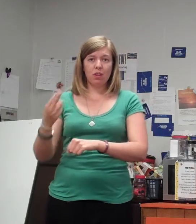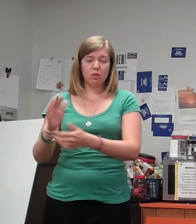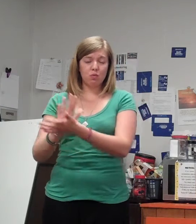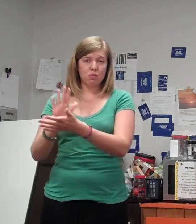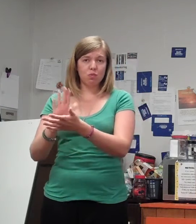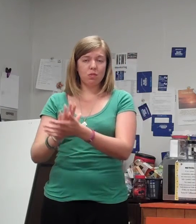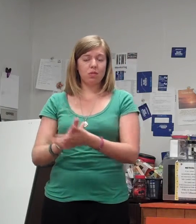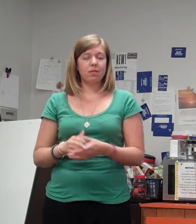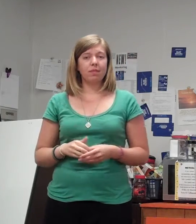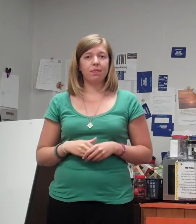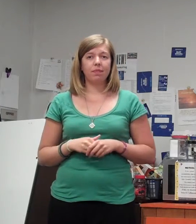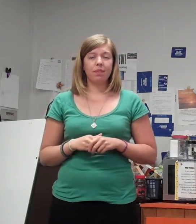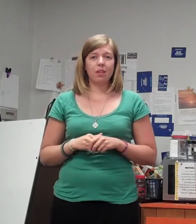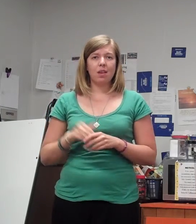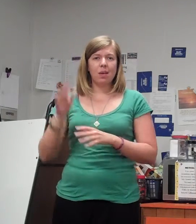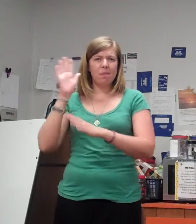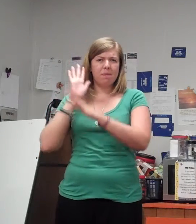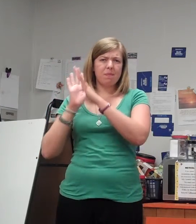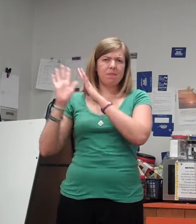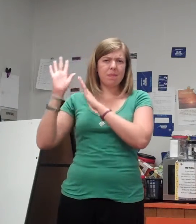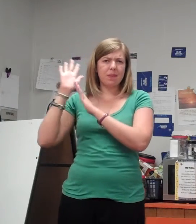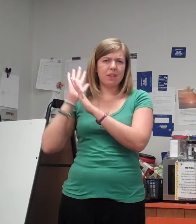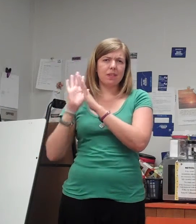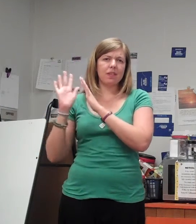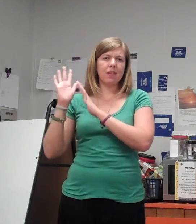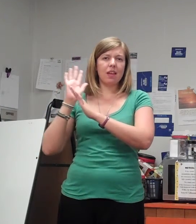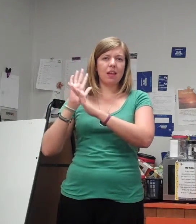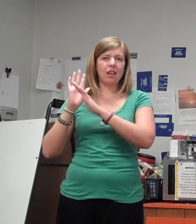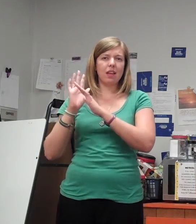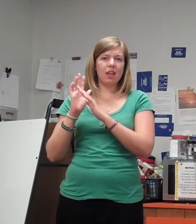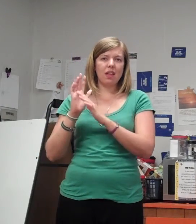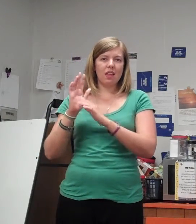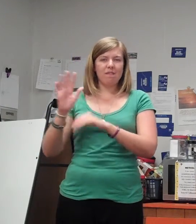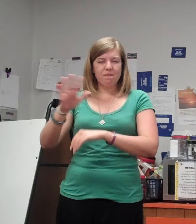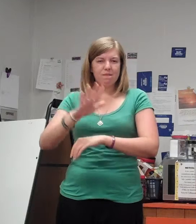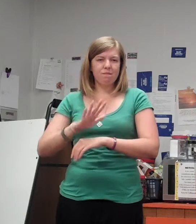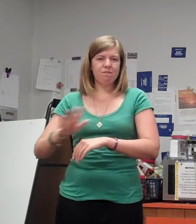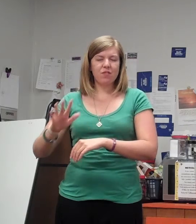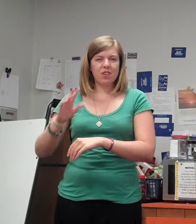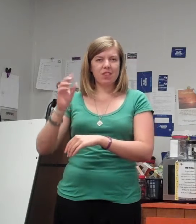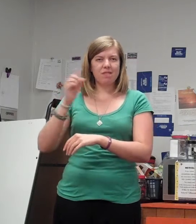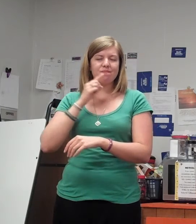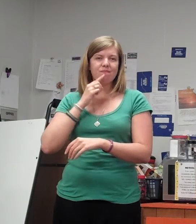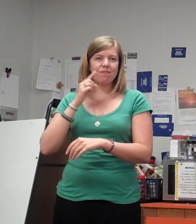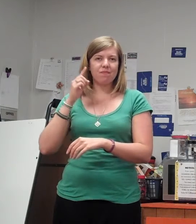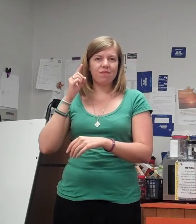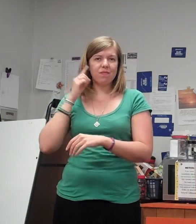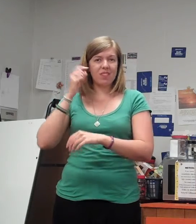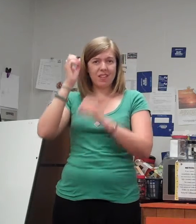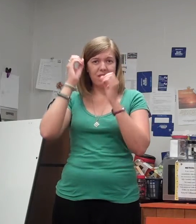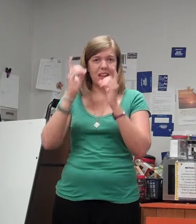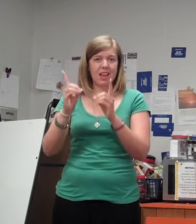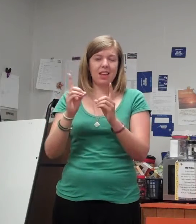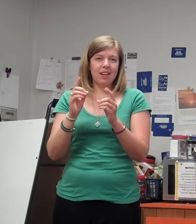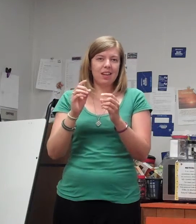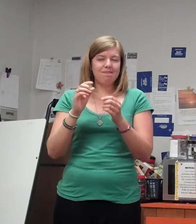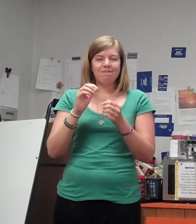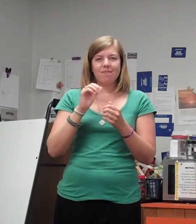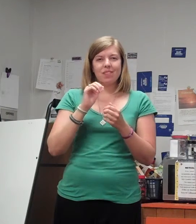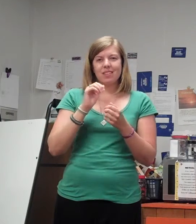working in the field of deaf ed, it didn't matter if you were certified or not. It didn't matter if you knew anything or not. You had a